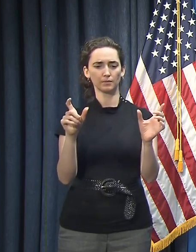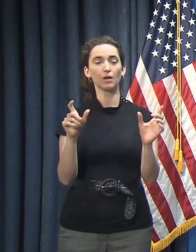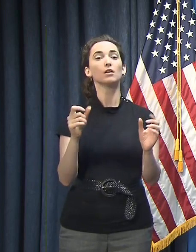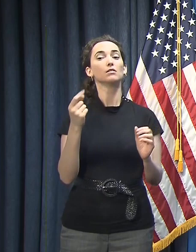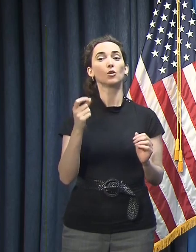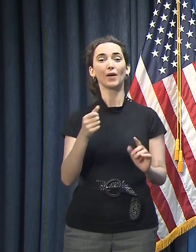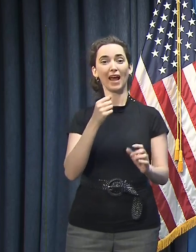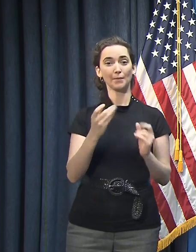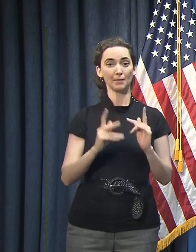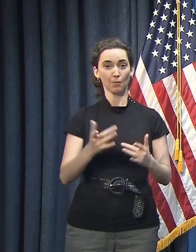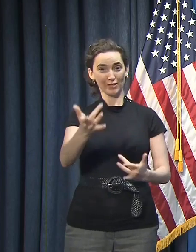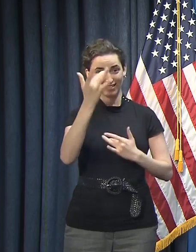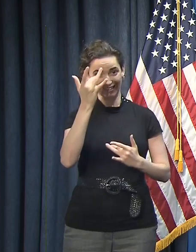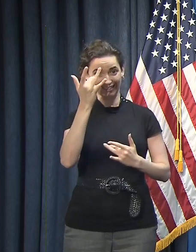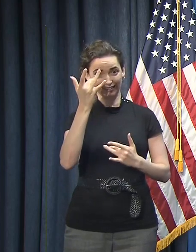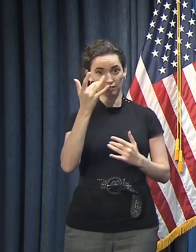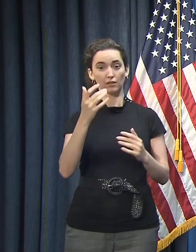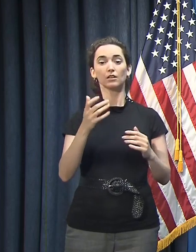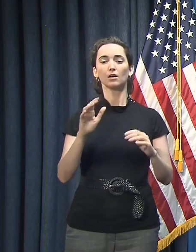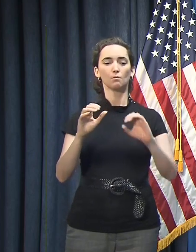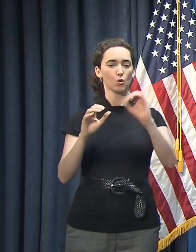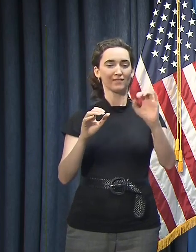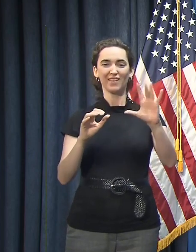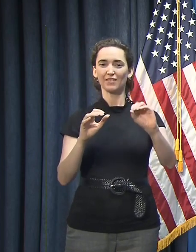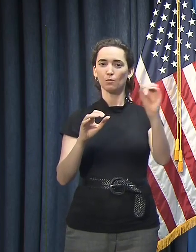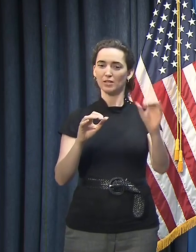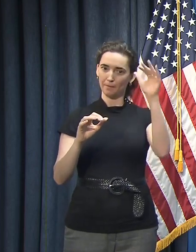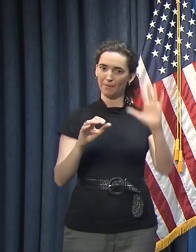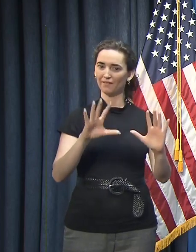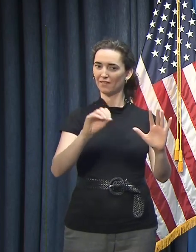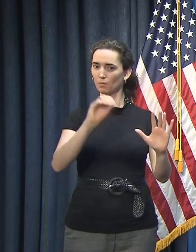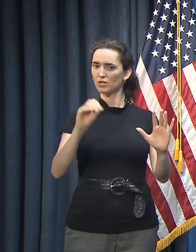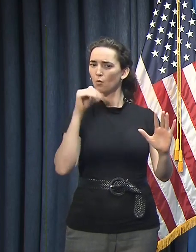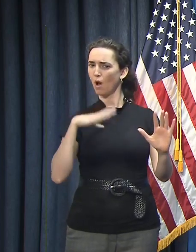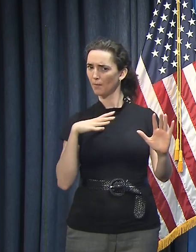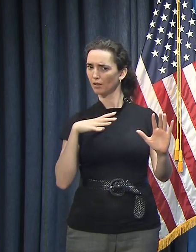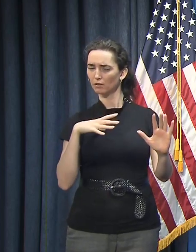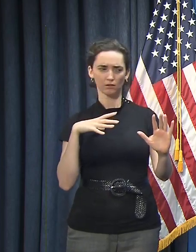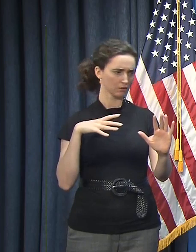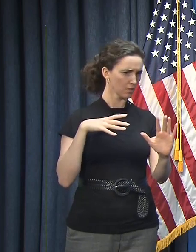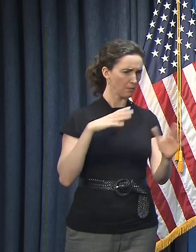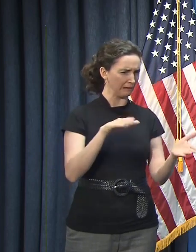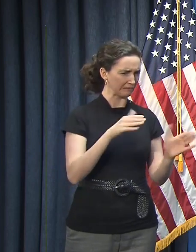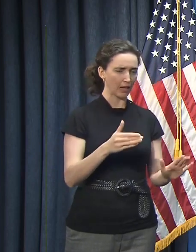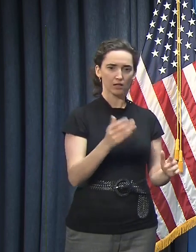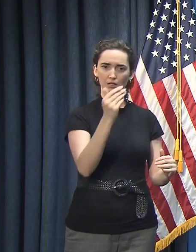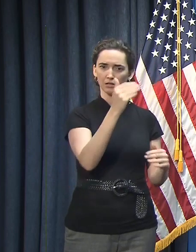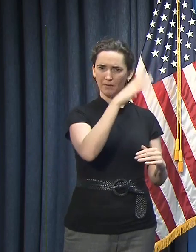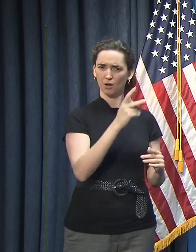cases. So you can see this and other important information by visiting